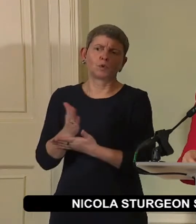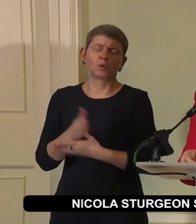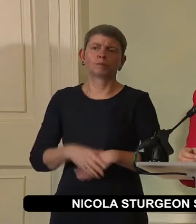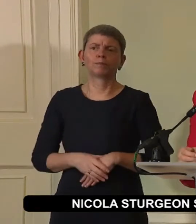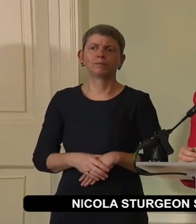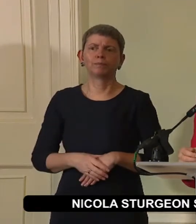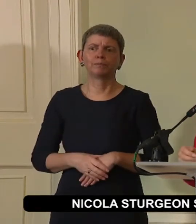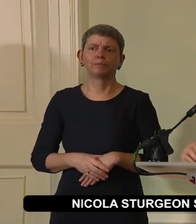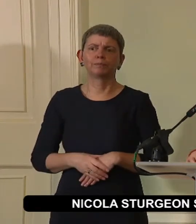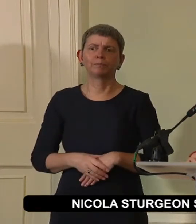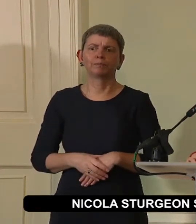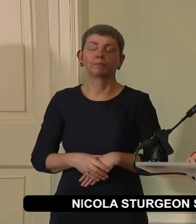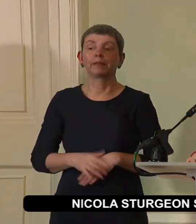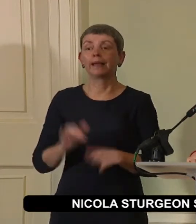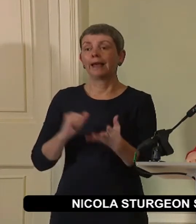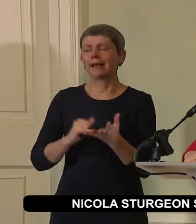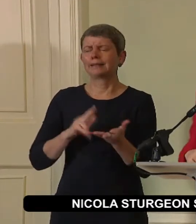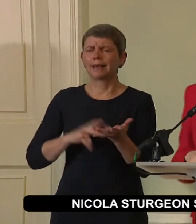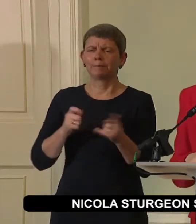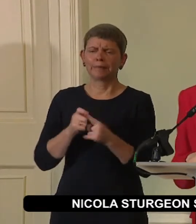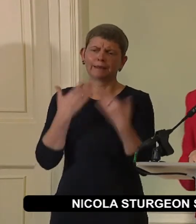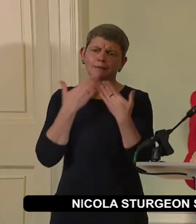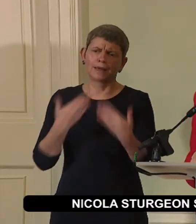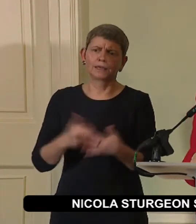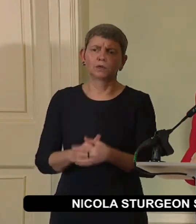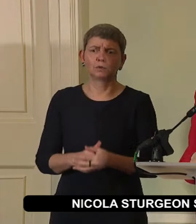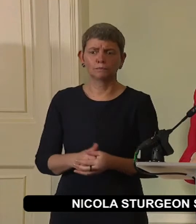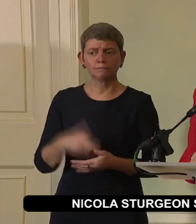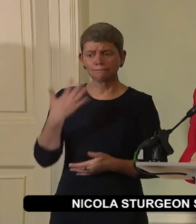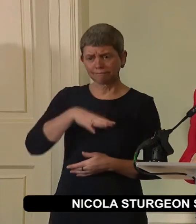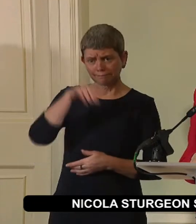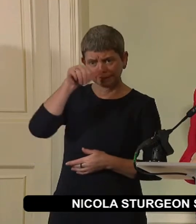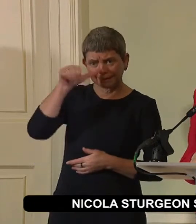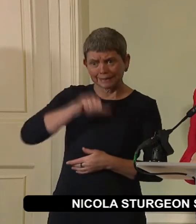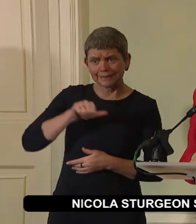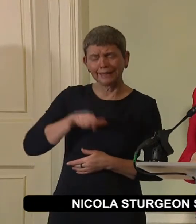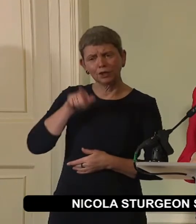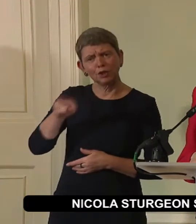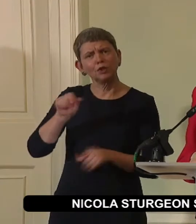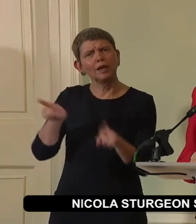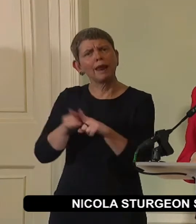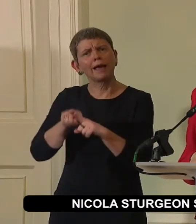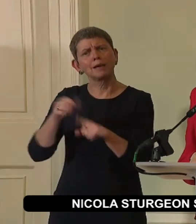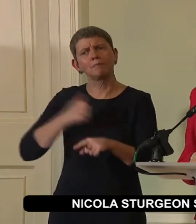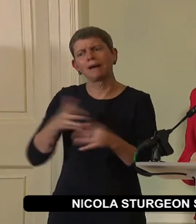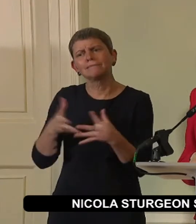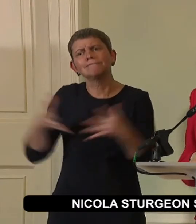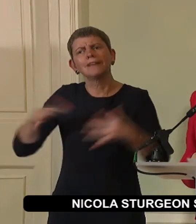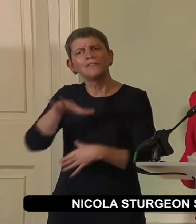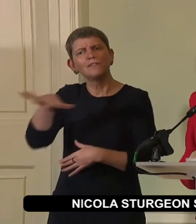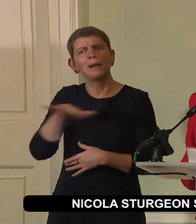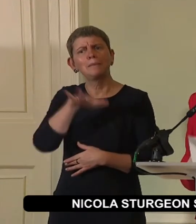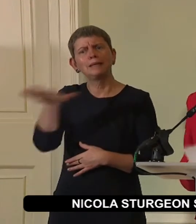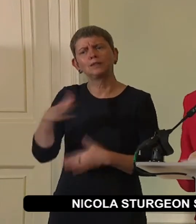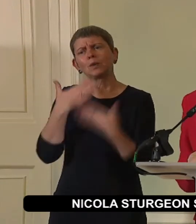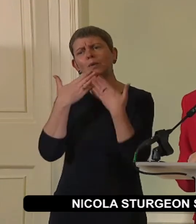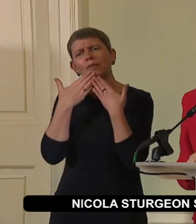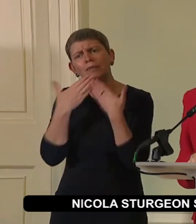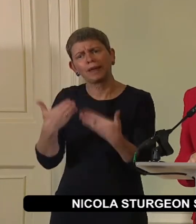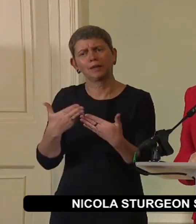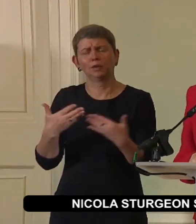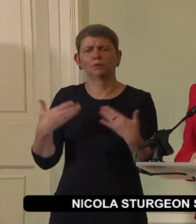SNP. Since I was 16 years old, you have been my extended family. Thank you for the honour of